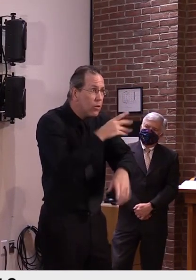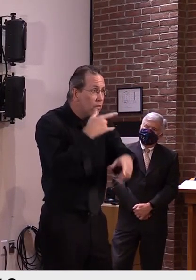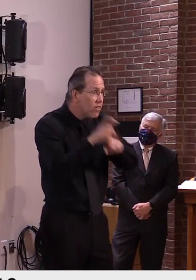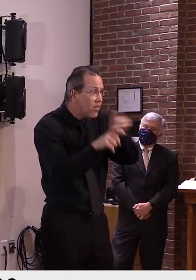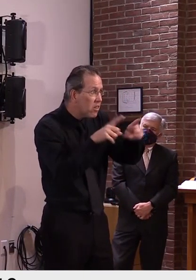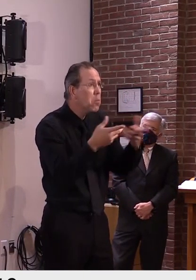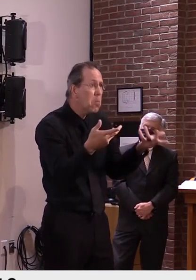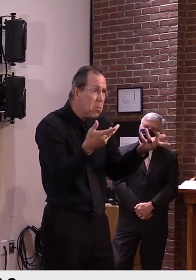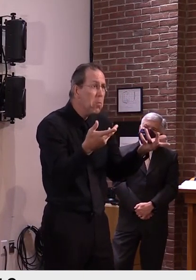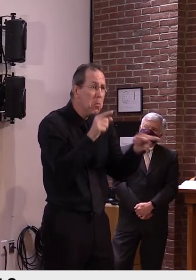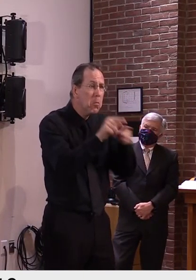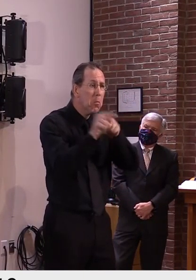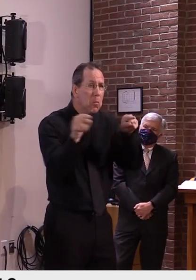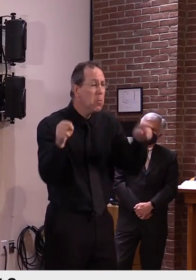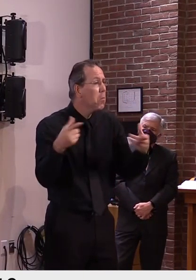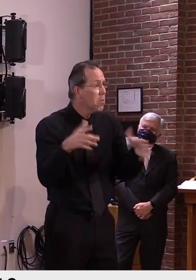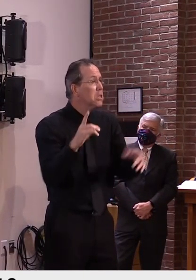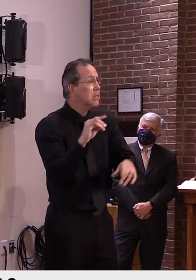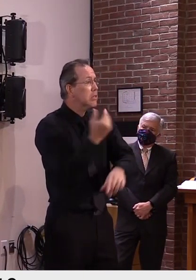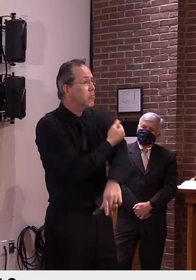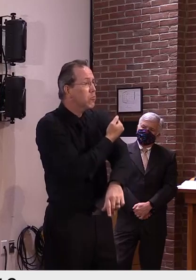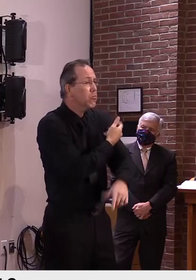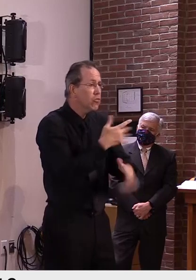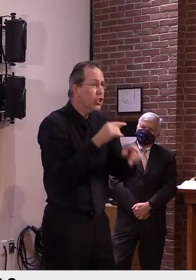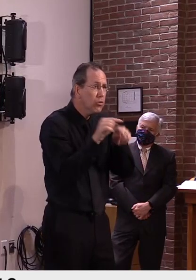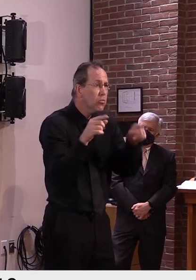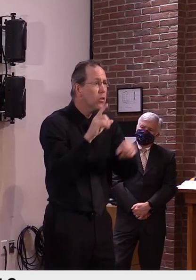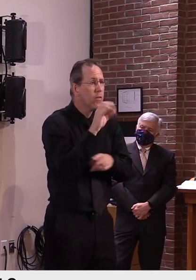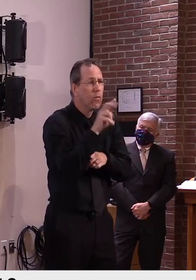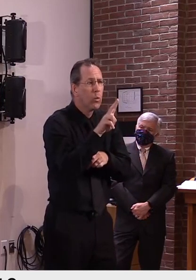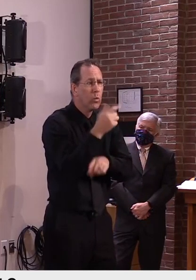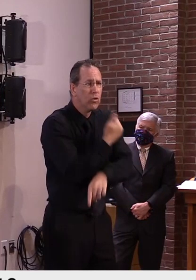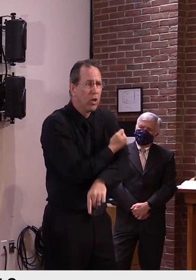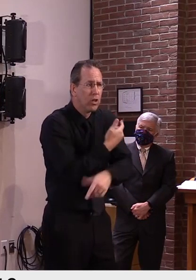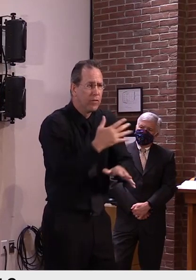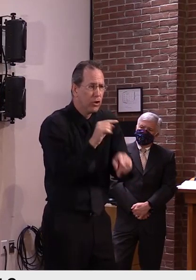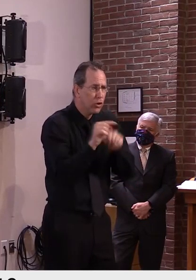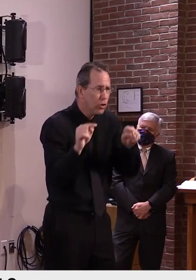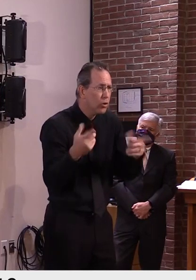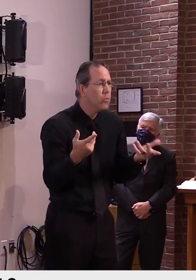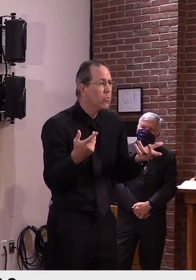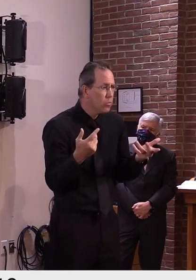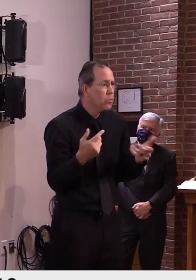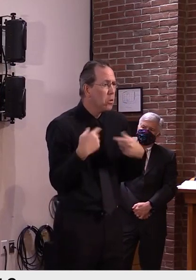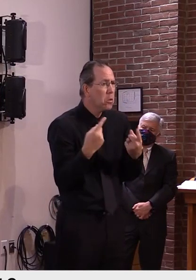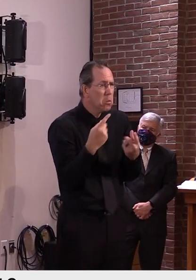this is going to really gear up as we get through October, and